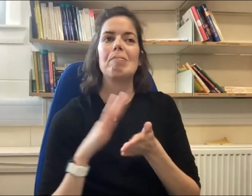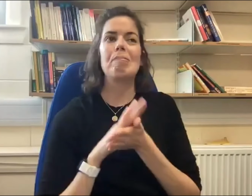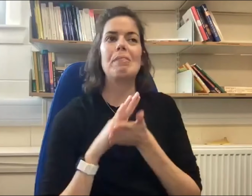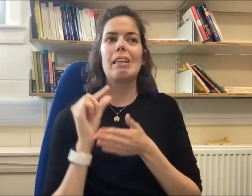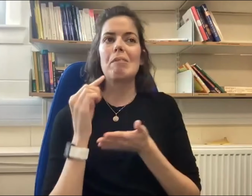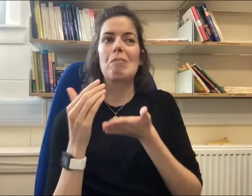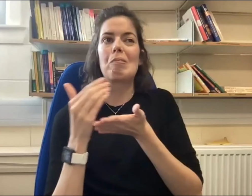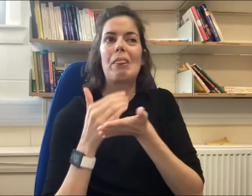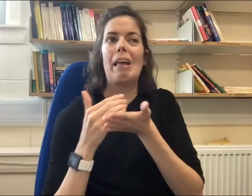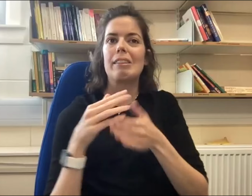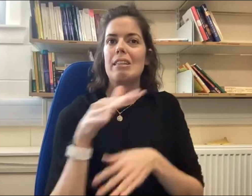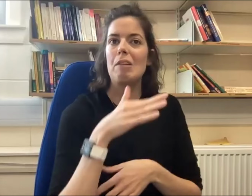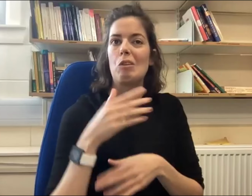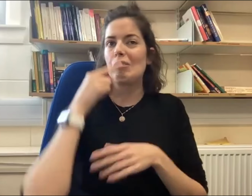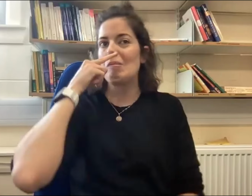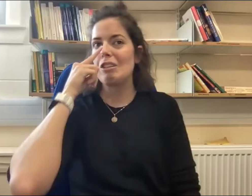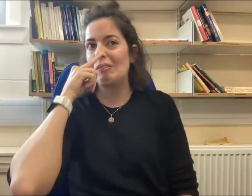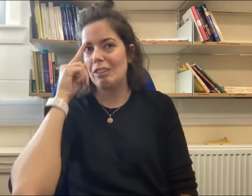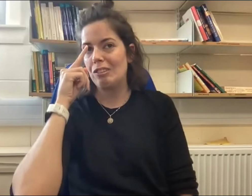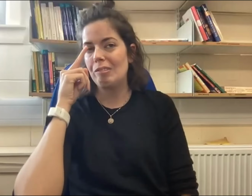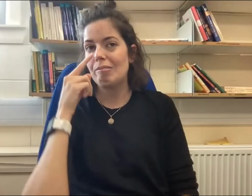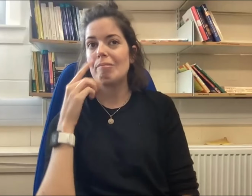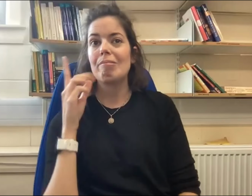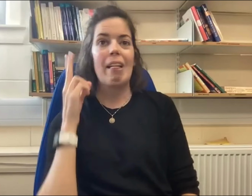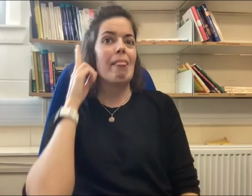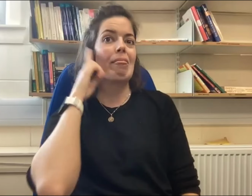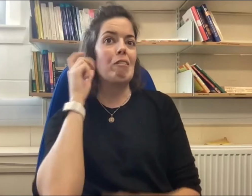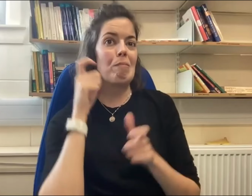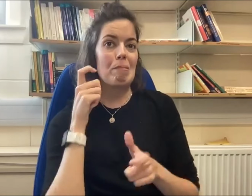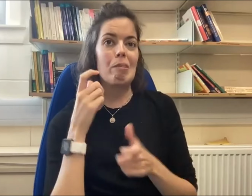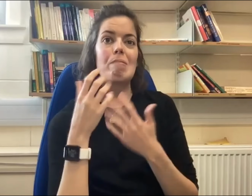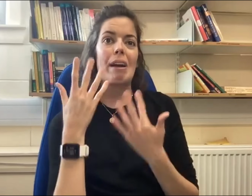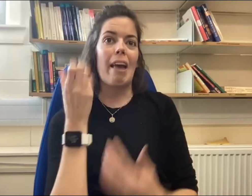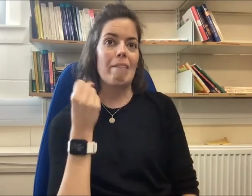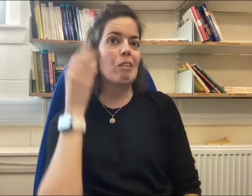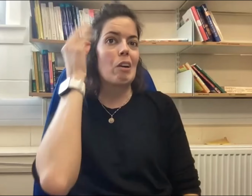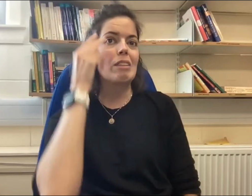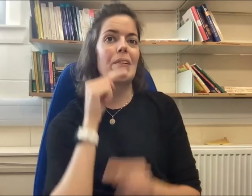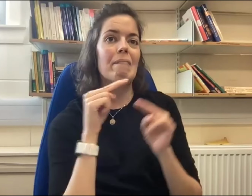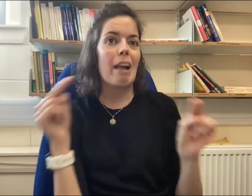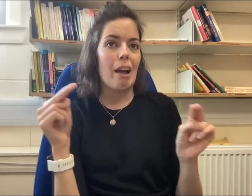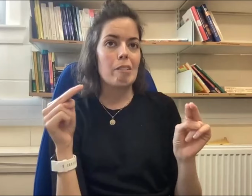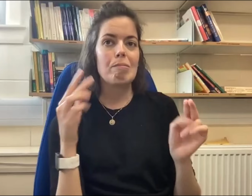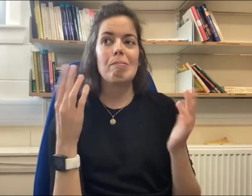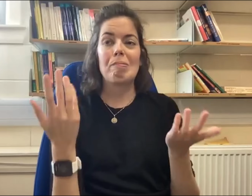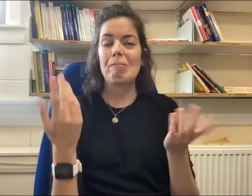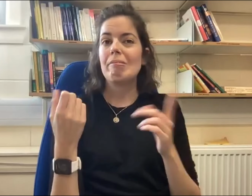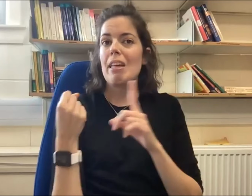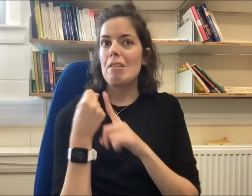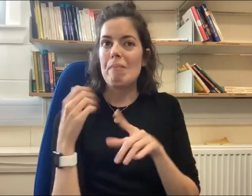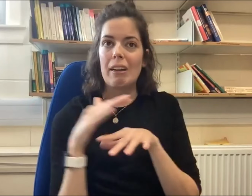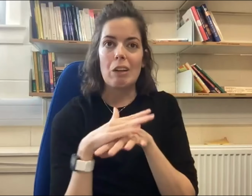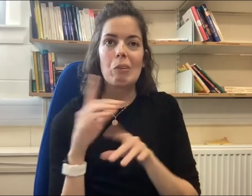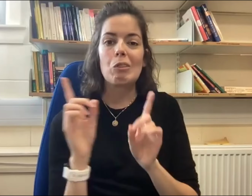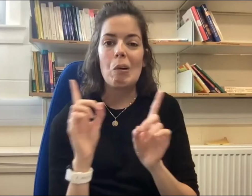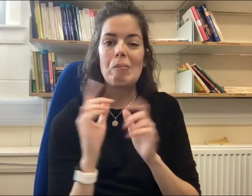areas. So there's less gentrification in these areas. So they're in some ways protected from it. And many deaf people live